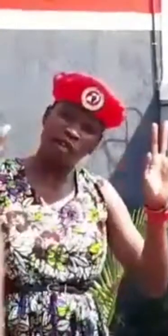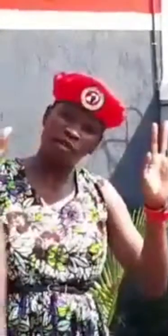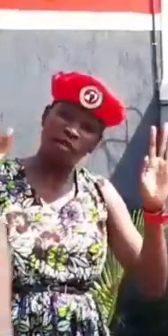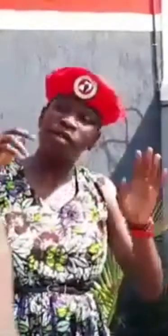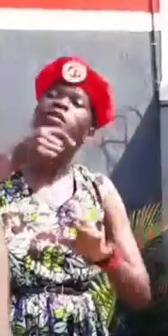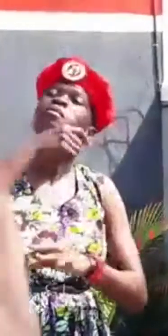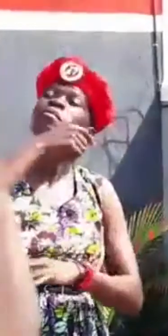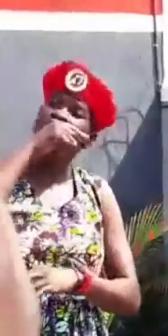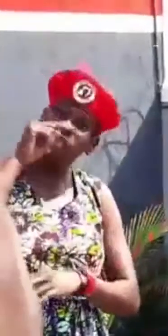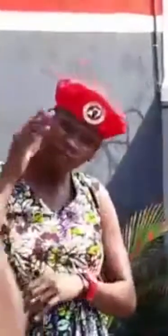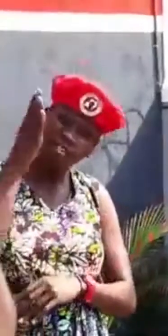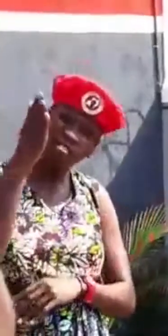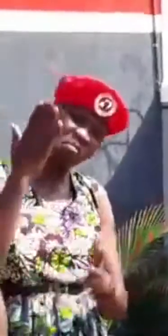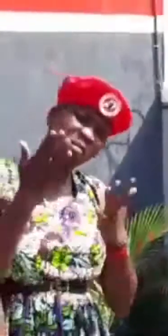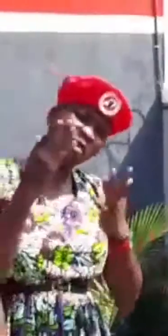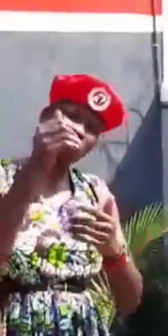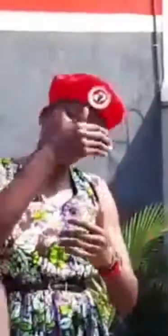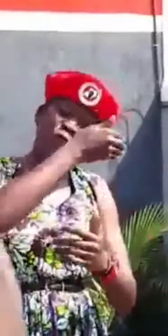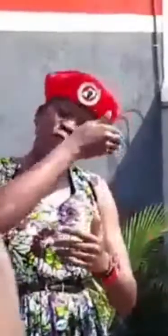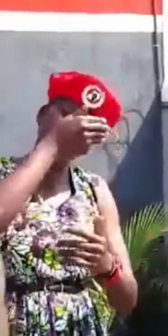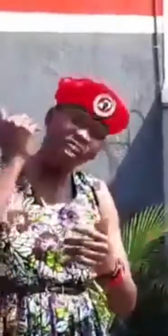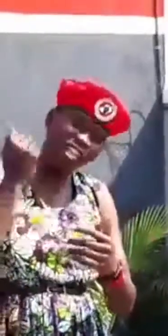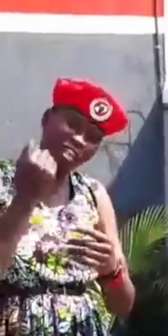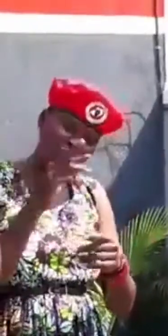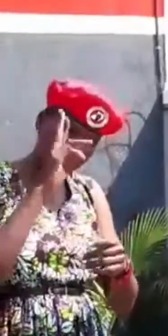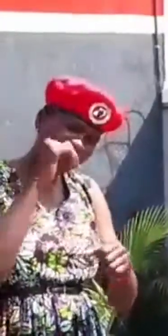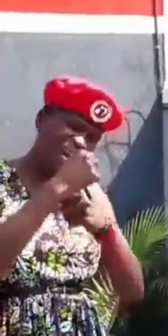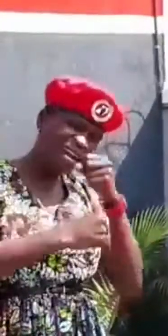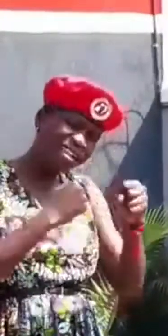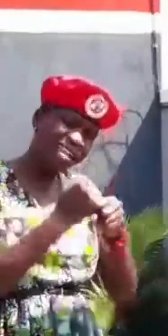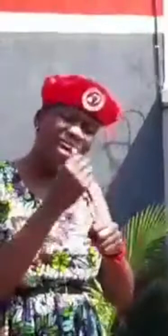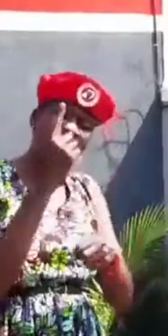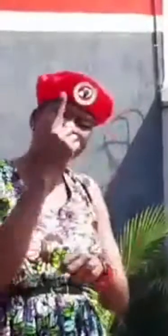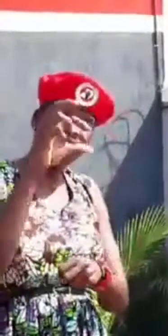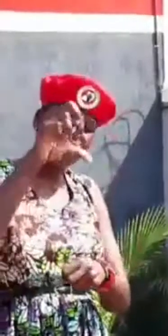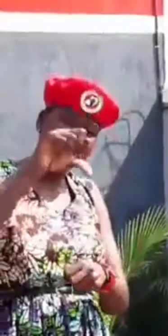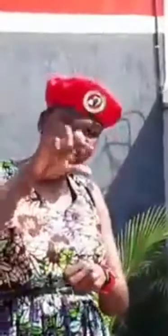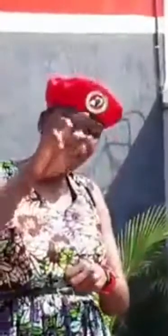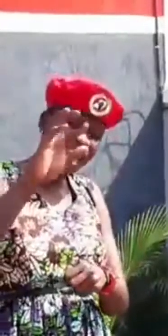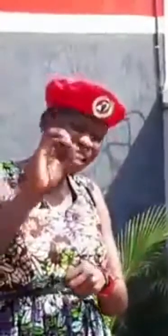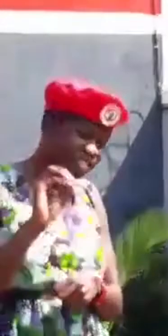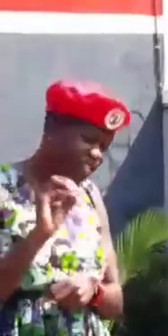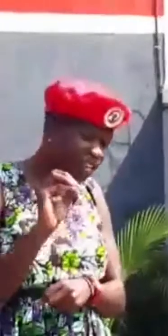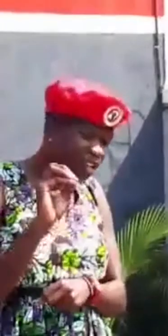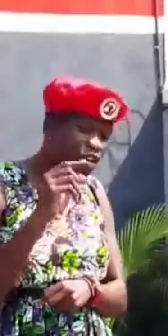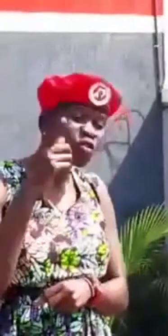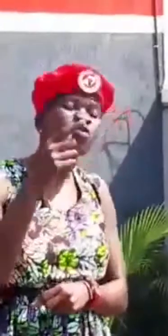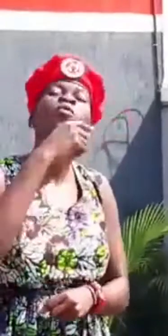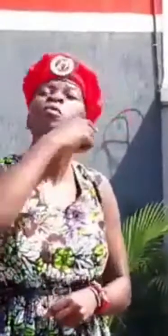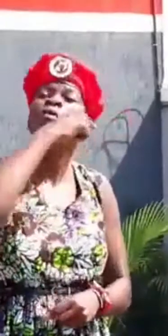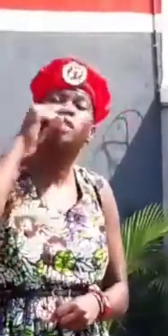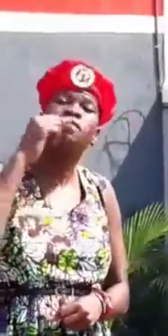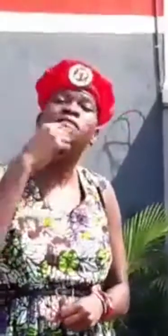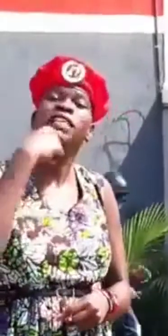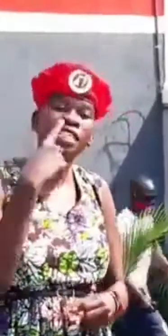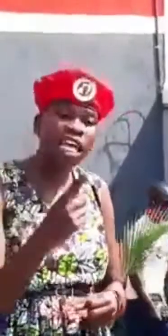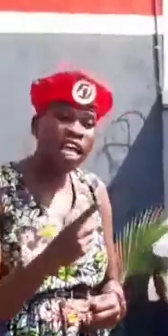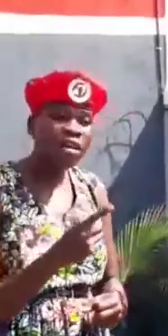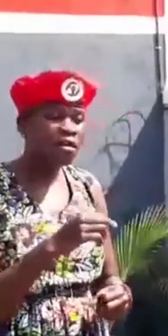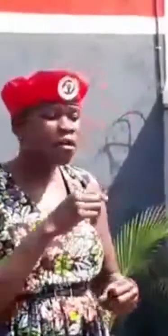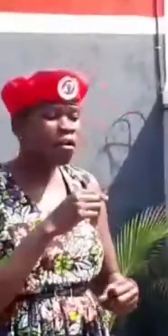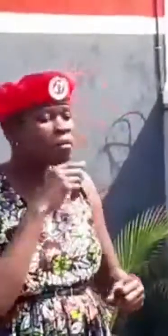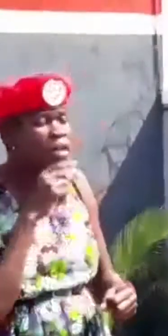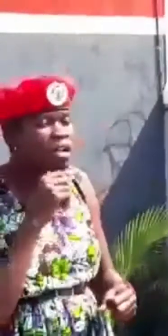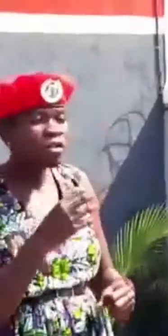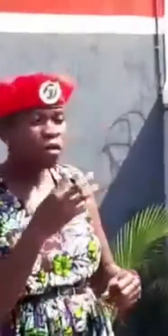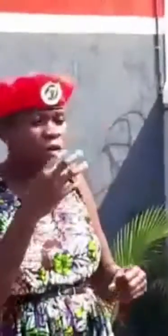Mr. Museveni, you might have forgotten what you said in 1980, but we have not forgotten. You, Museveni, put Obote on